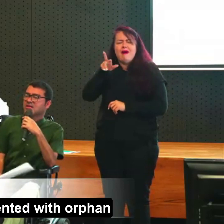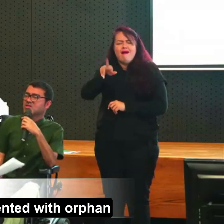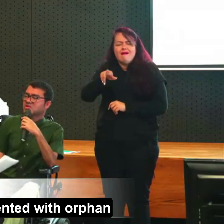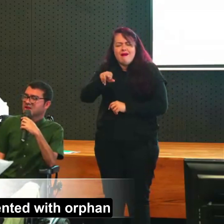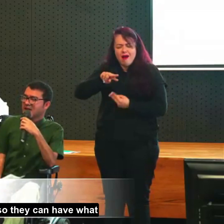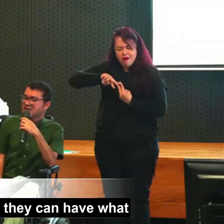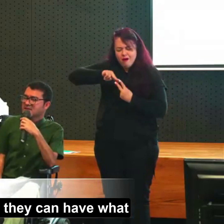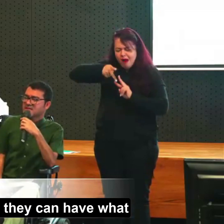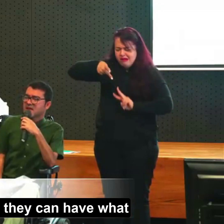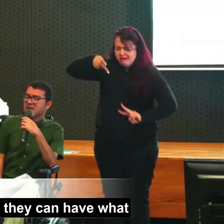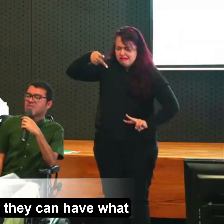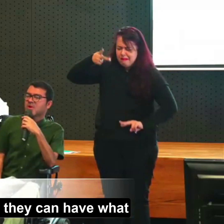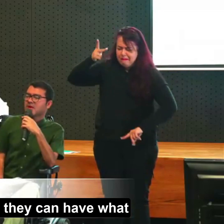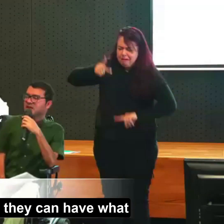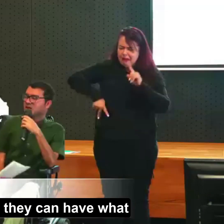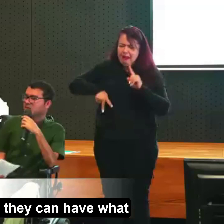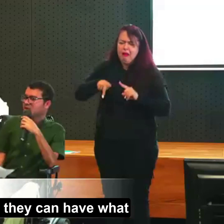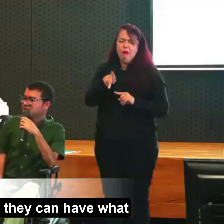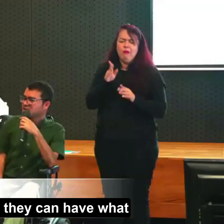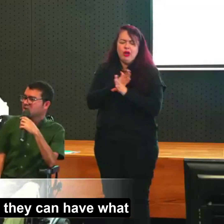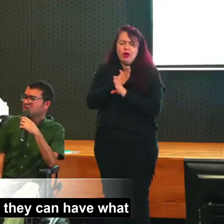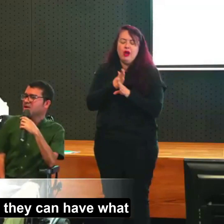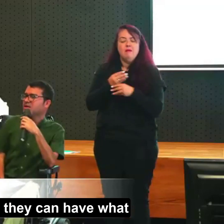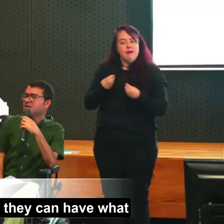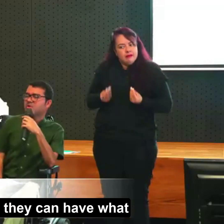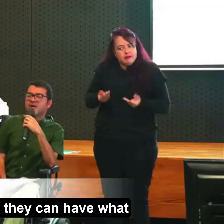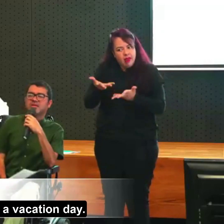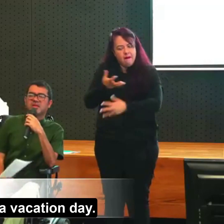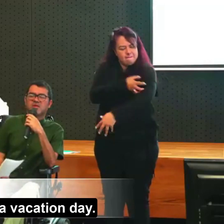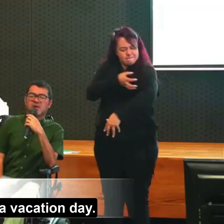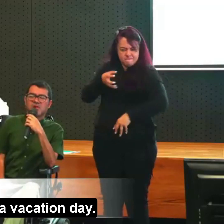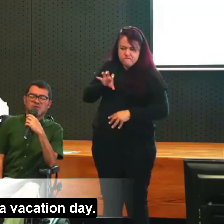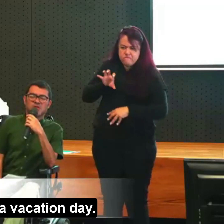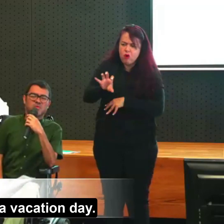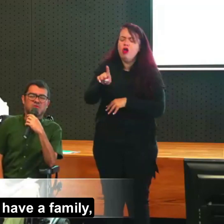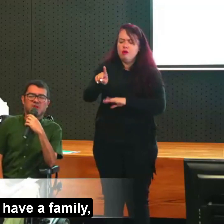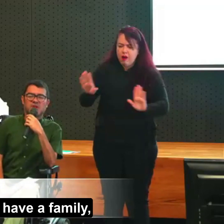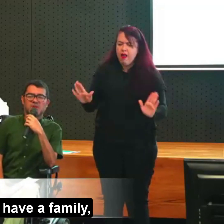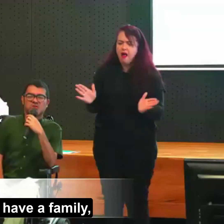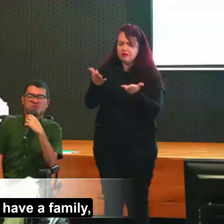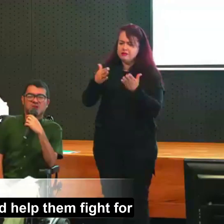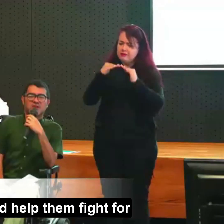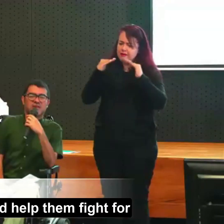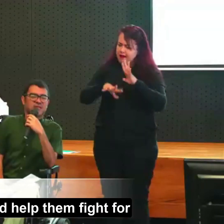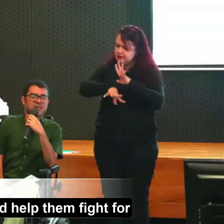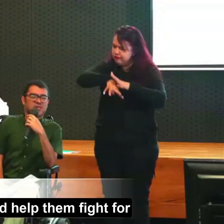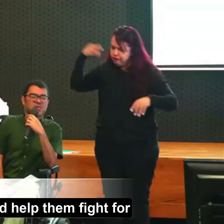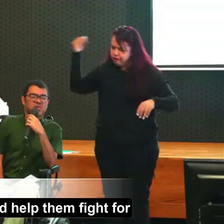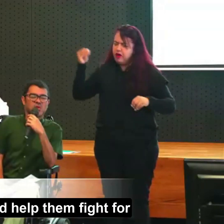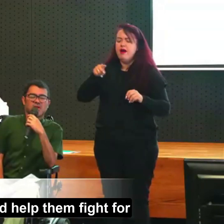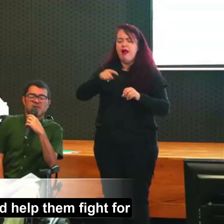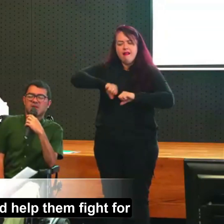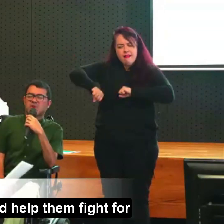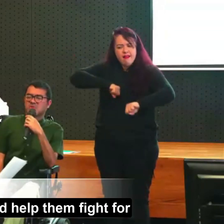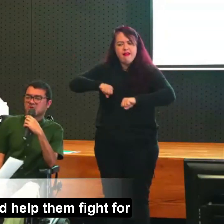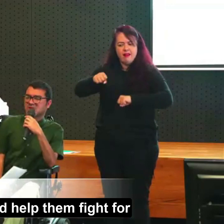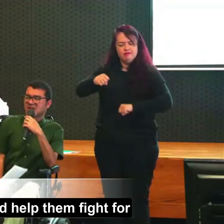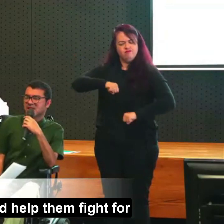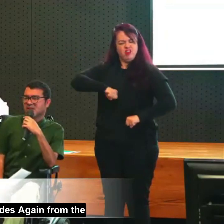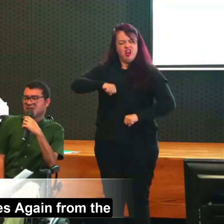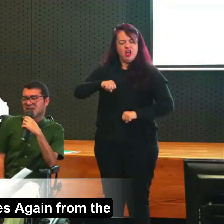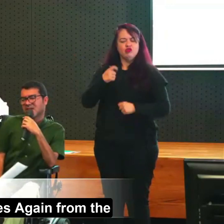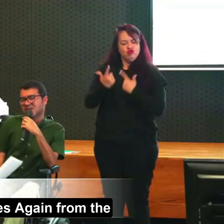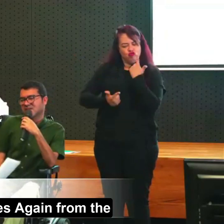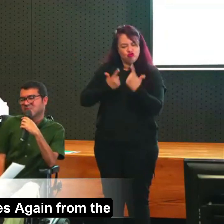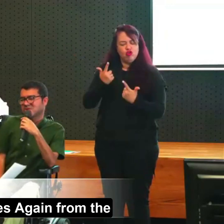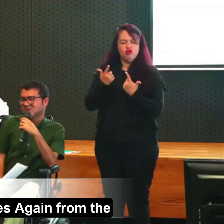presented with orphan diseases so they can have an education, they could have a family, and we could help them fight